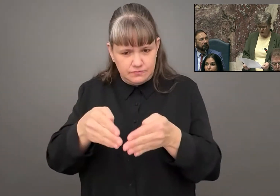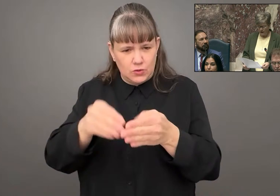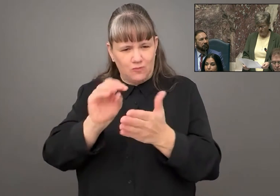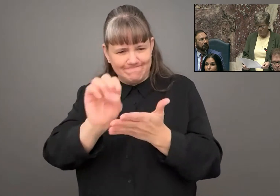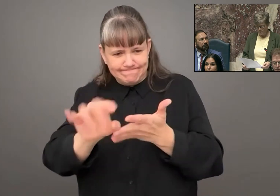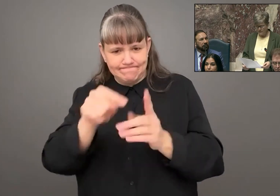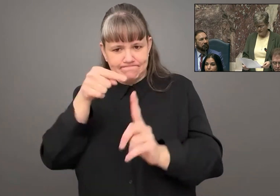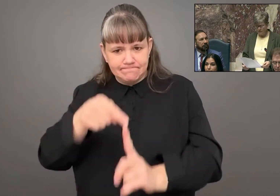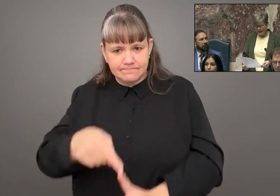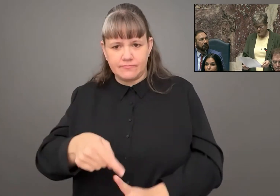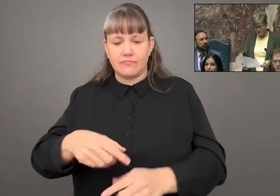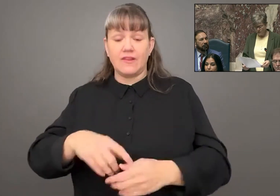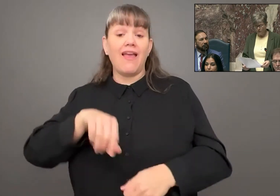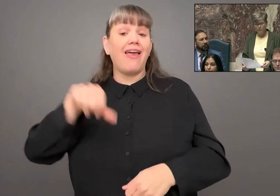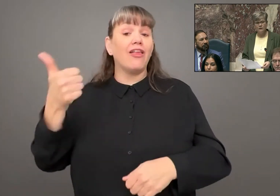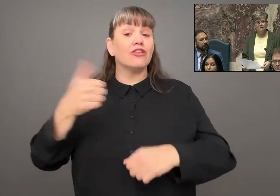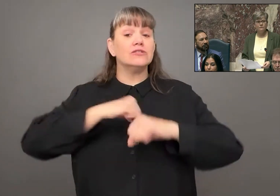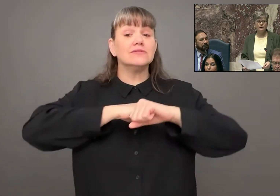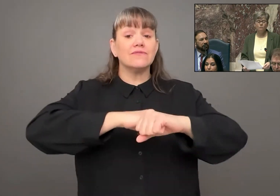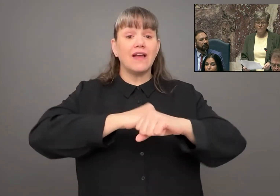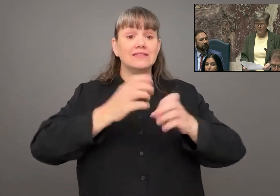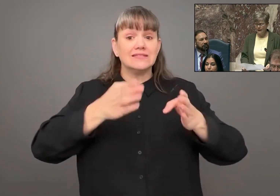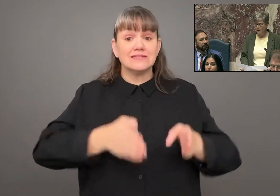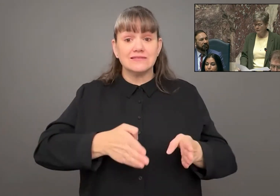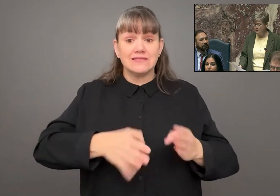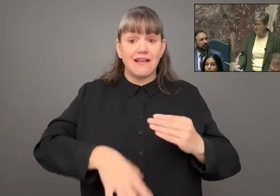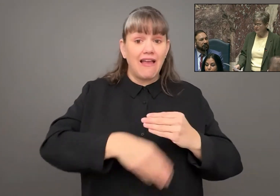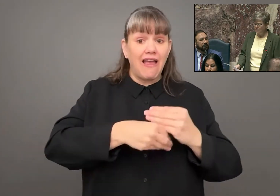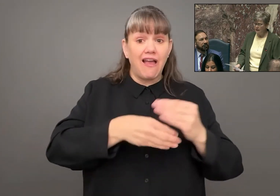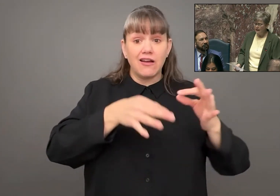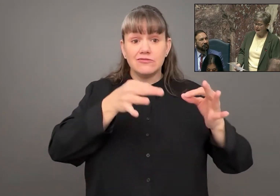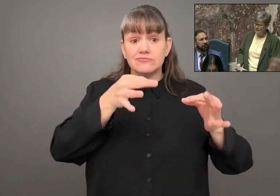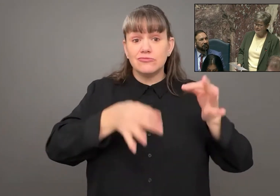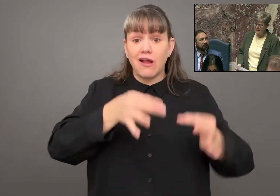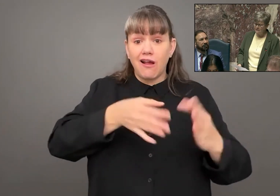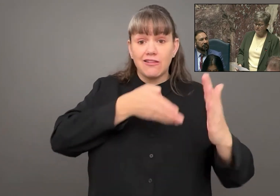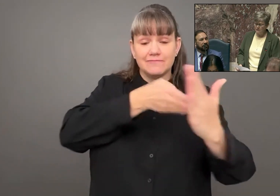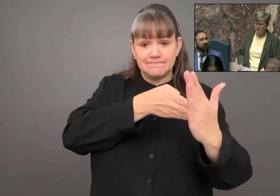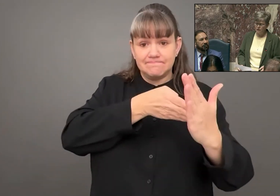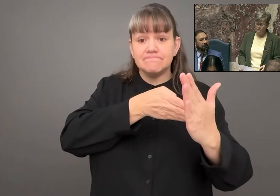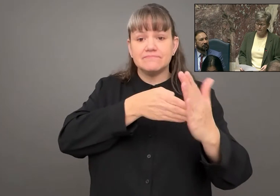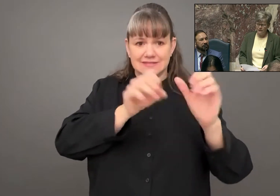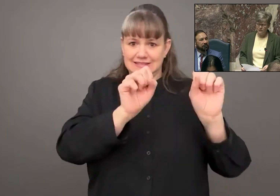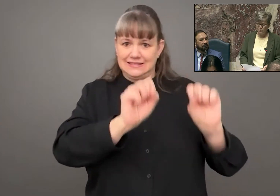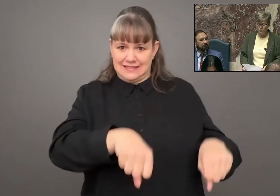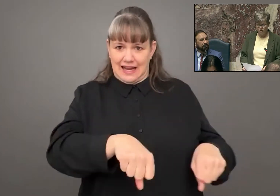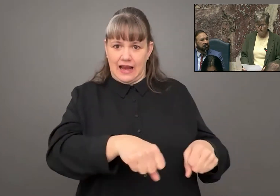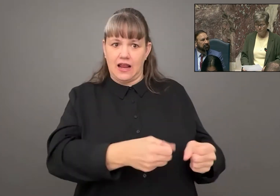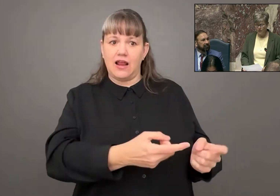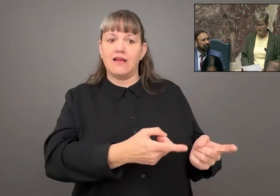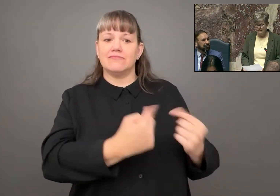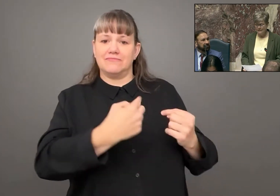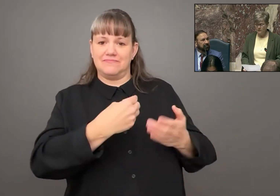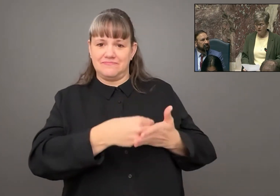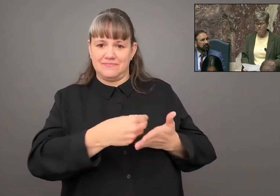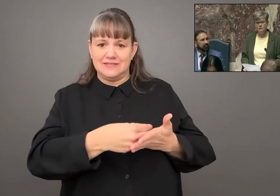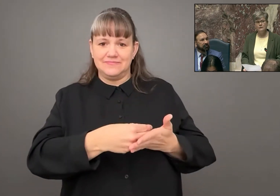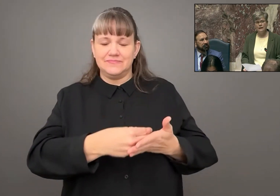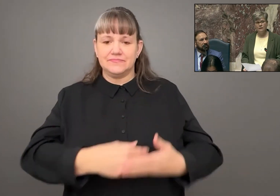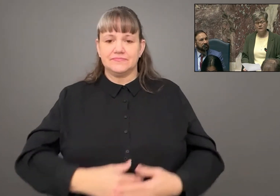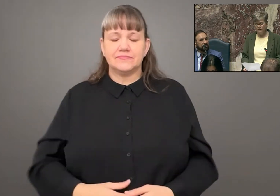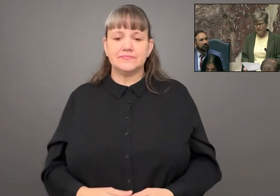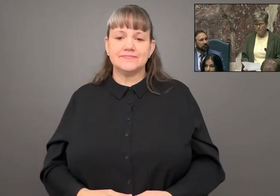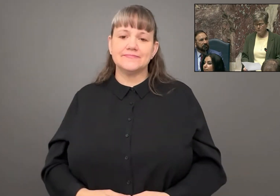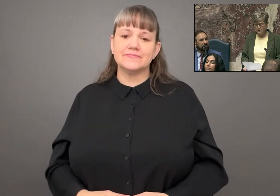include a healthcare cost claim against the third-party defendant when that happens, extend limitation periods to ensure the province has time